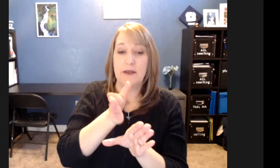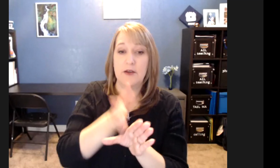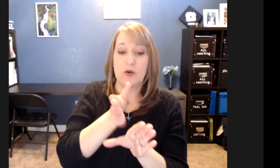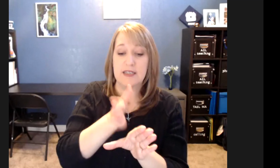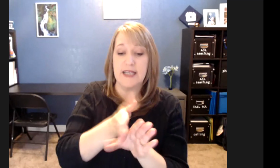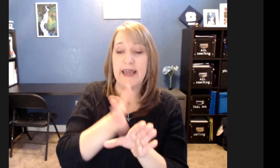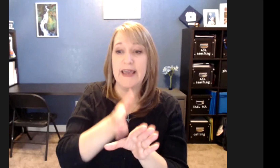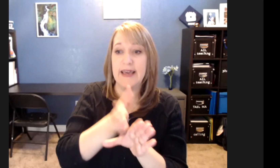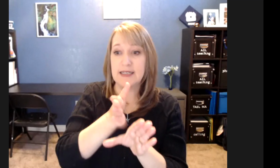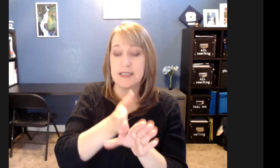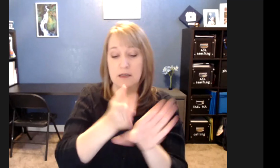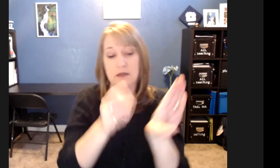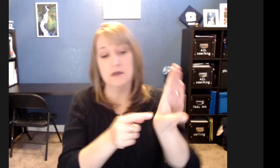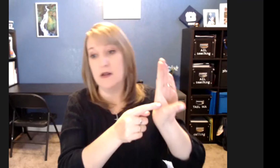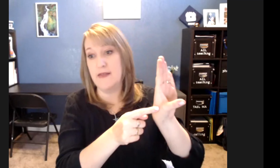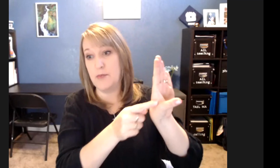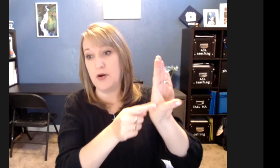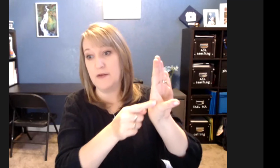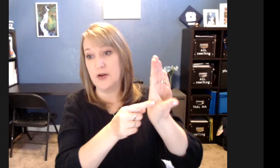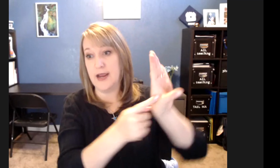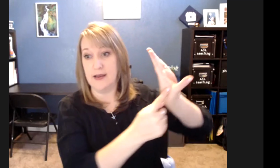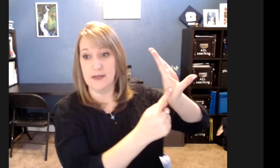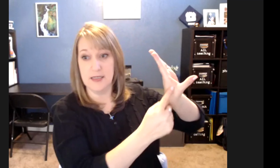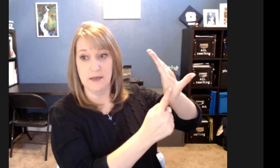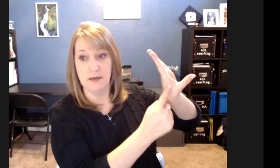then you're going to hit on that part of your hand